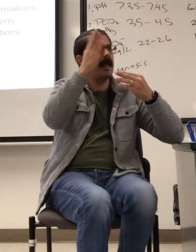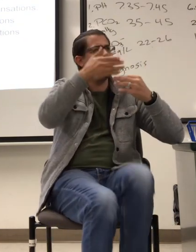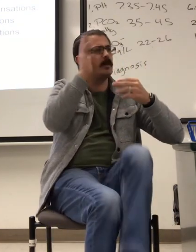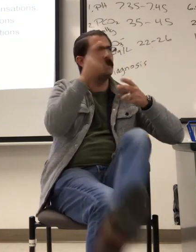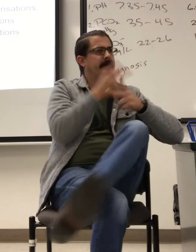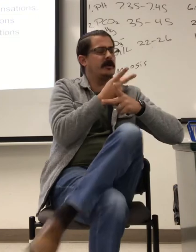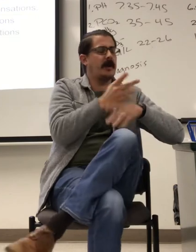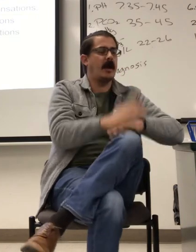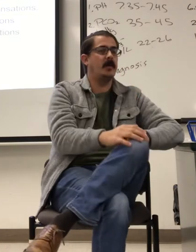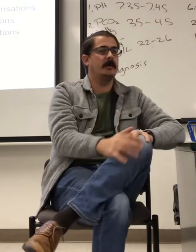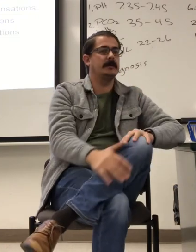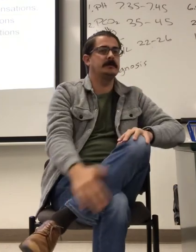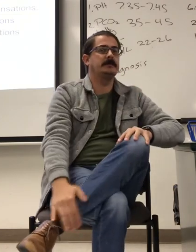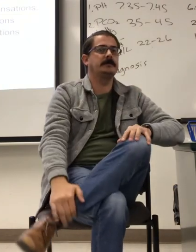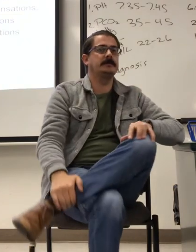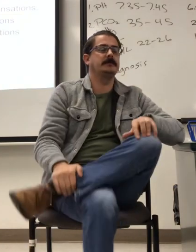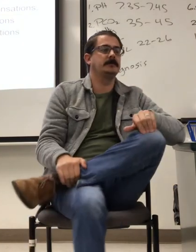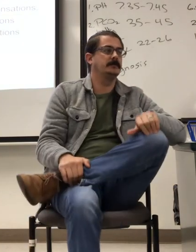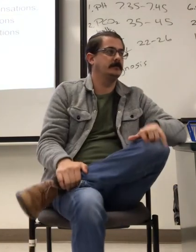it out.